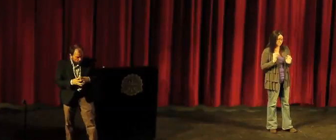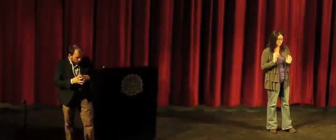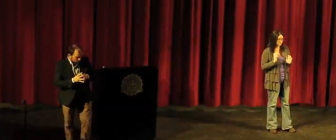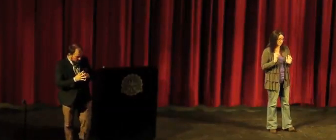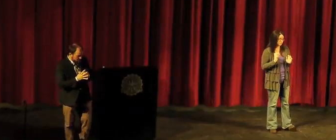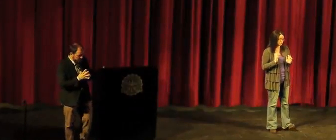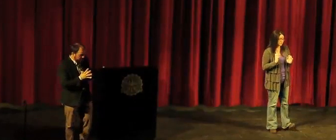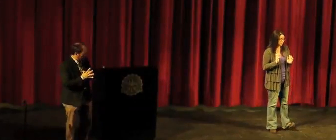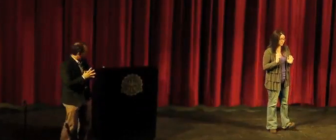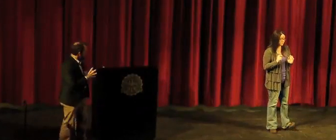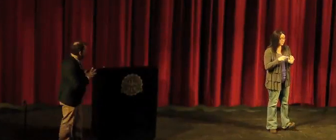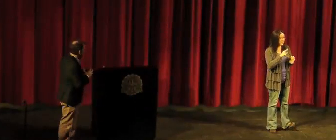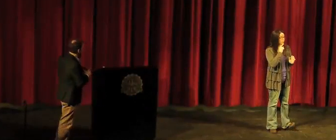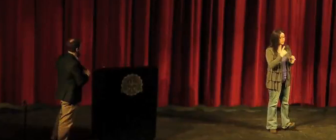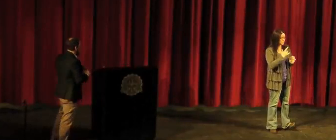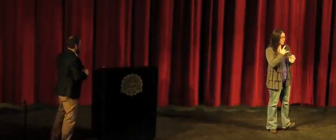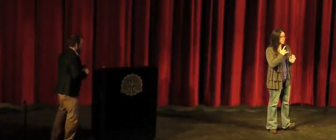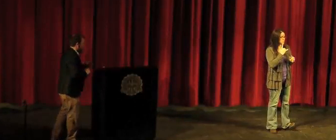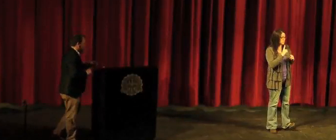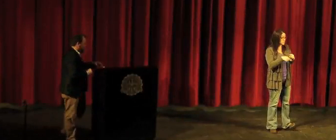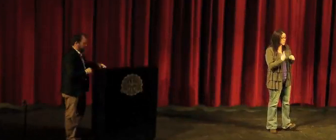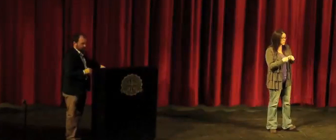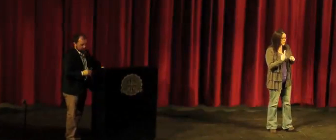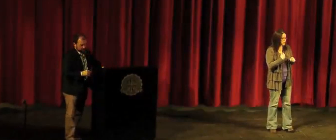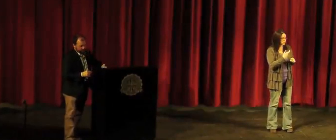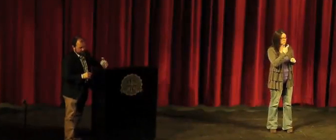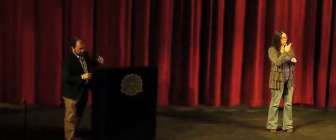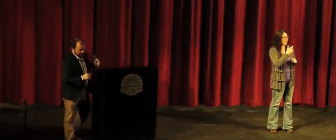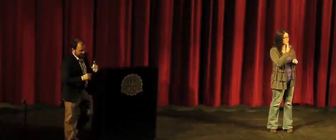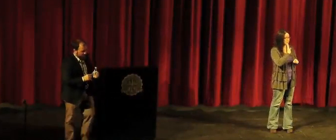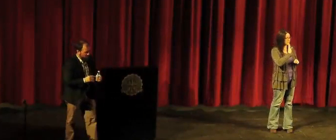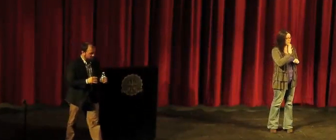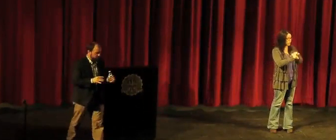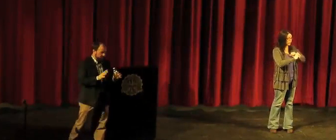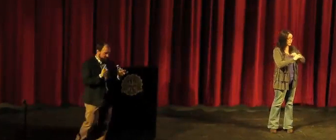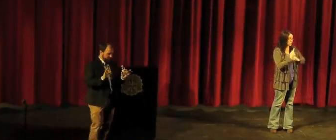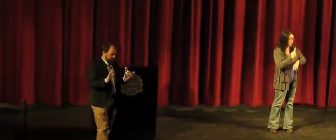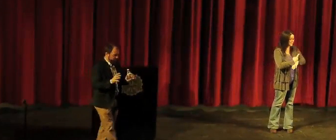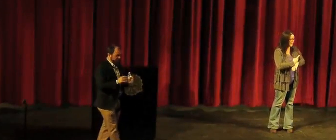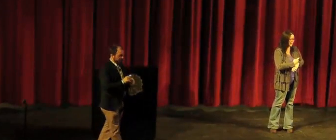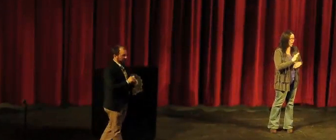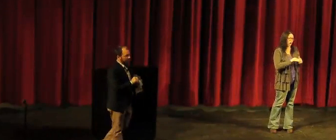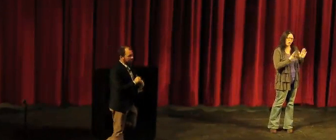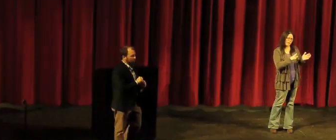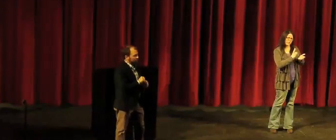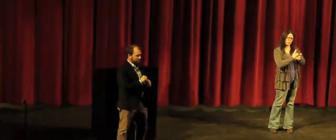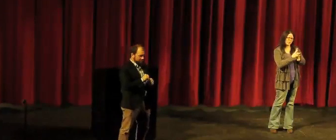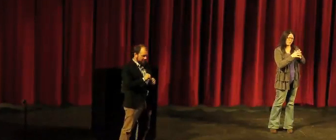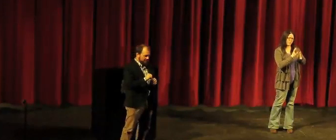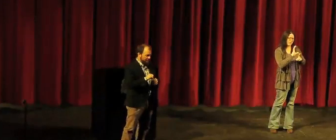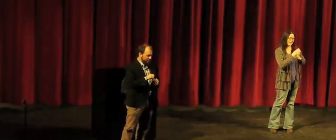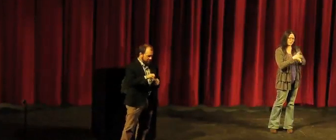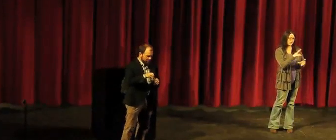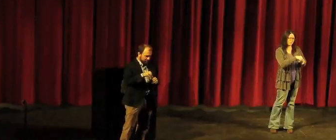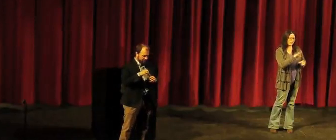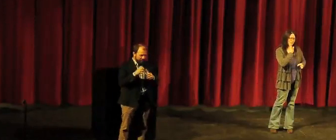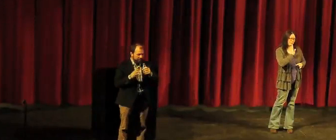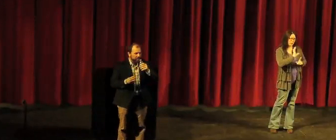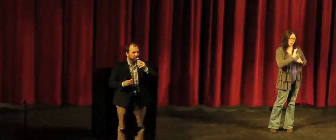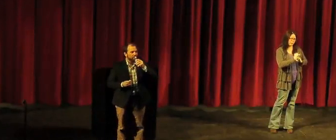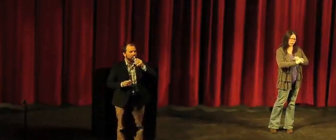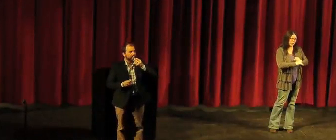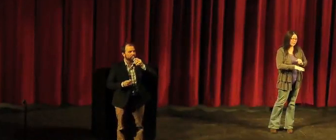This hit home for me when I was watching a beer commercial one day. All great truths of American culture are embedded in beer